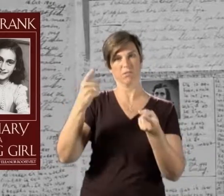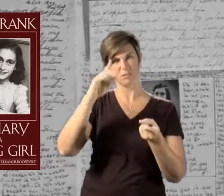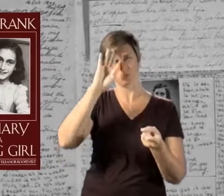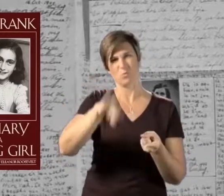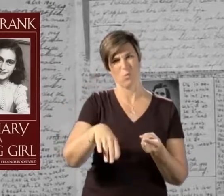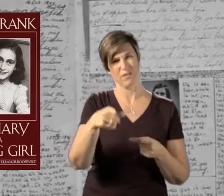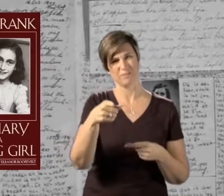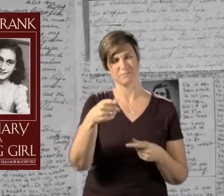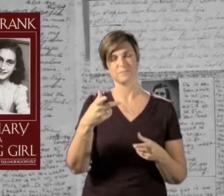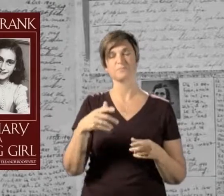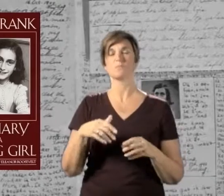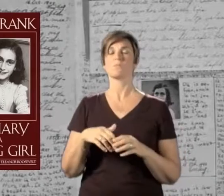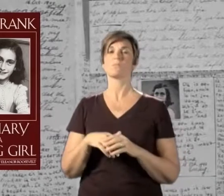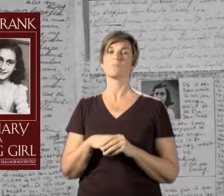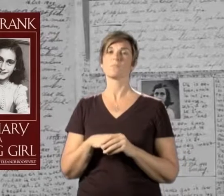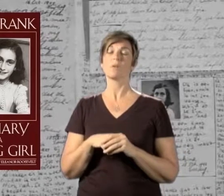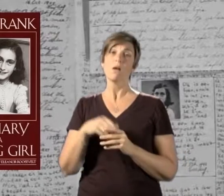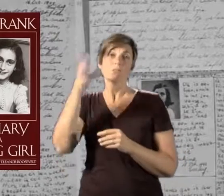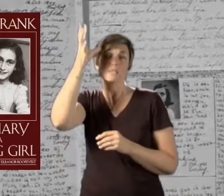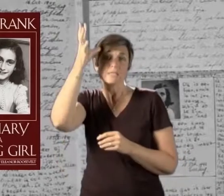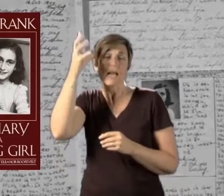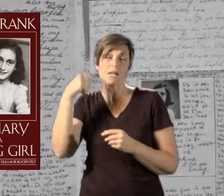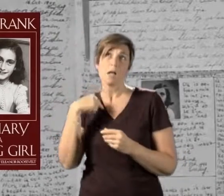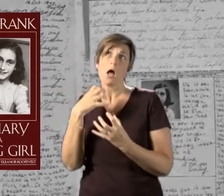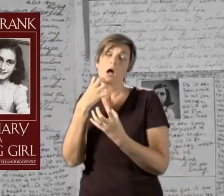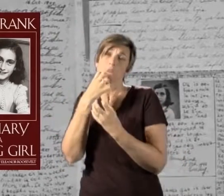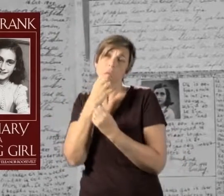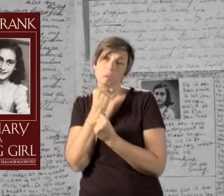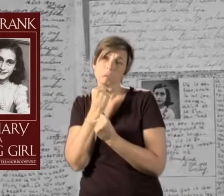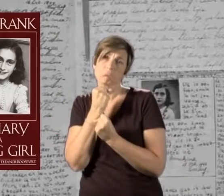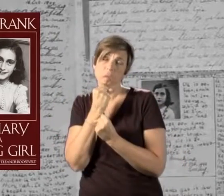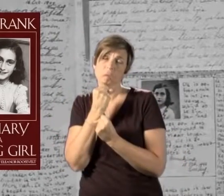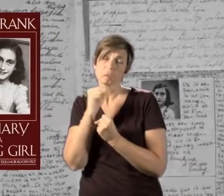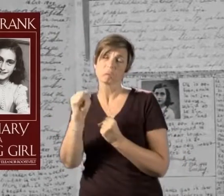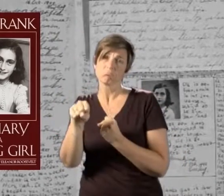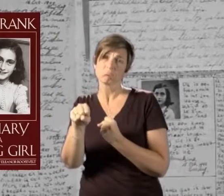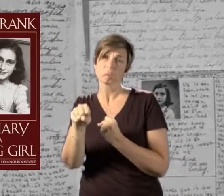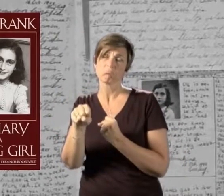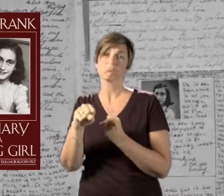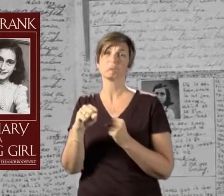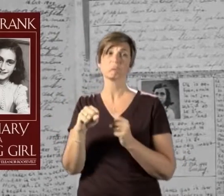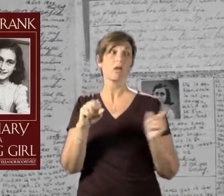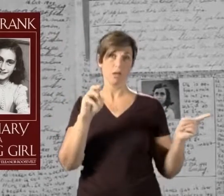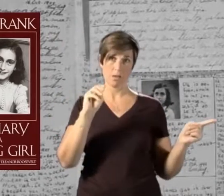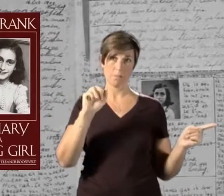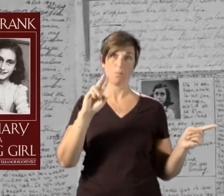I still love Daddy just as much. And Margot loves Daddy and Mummy.